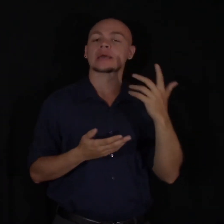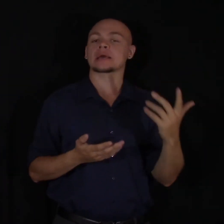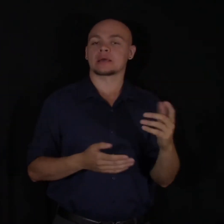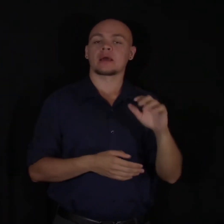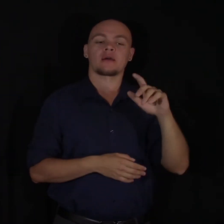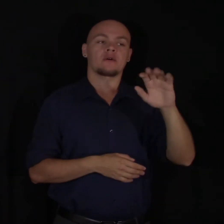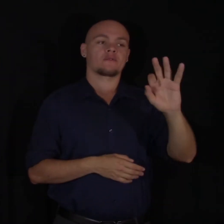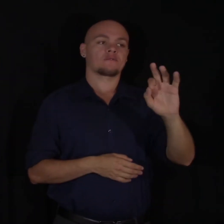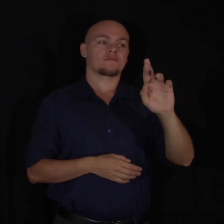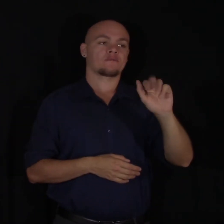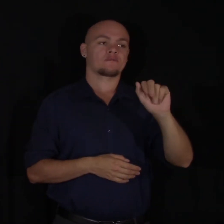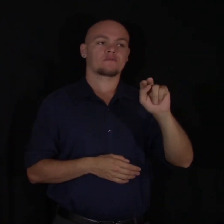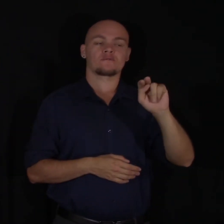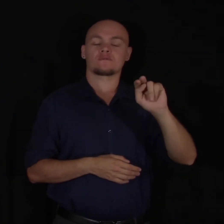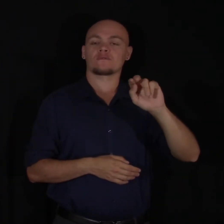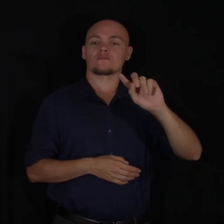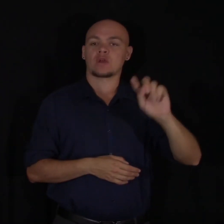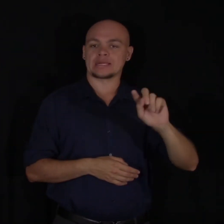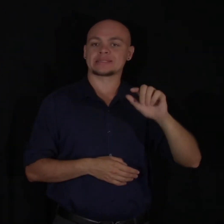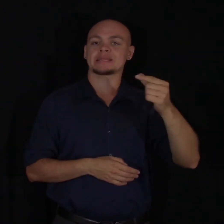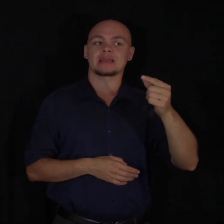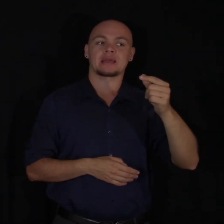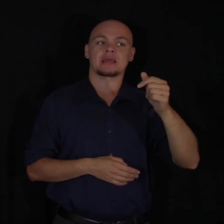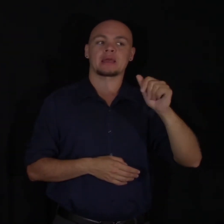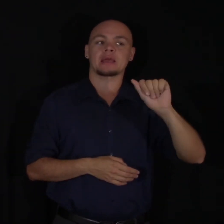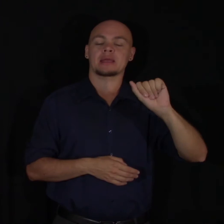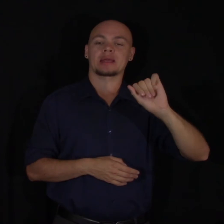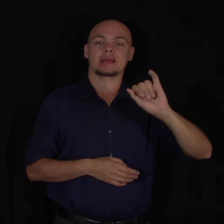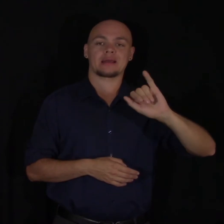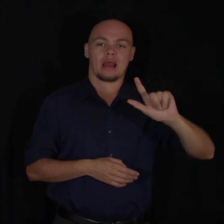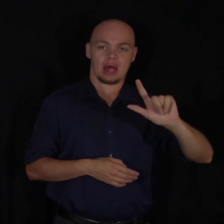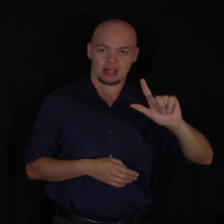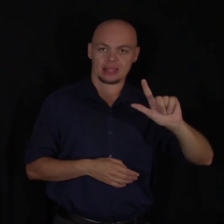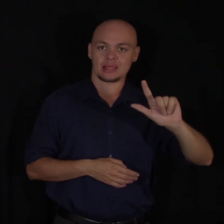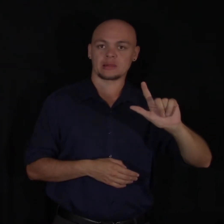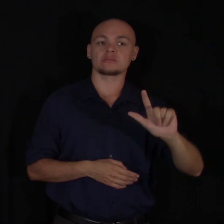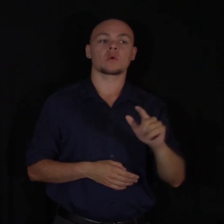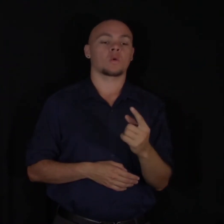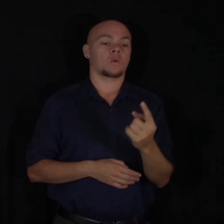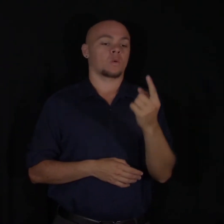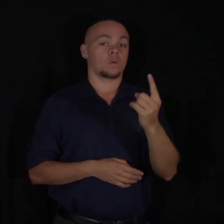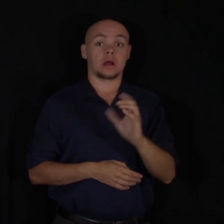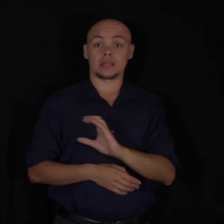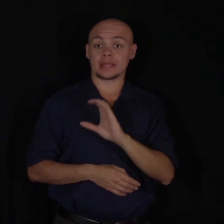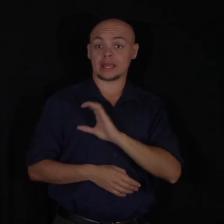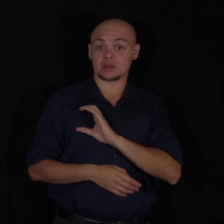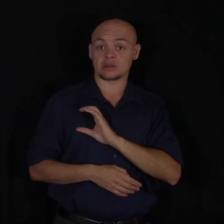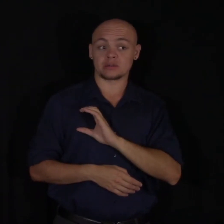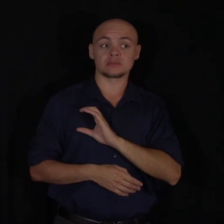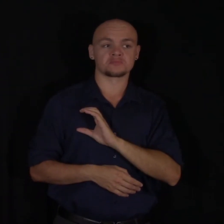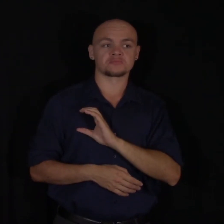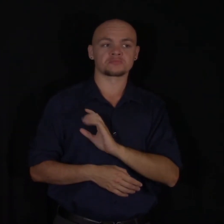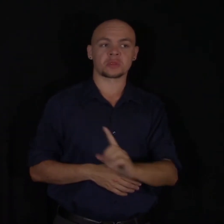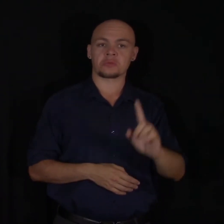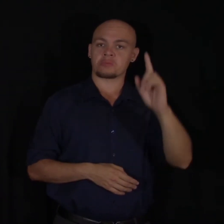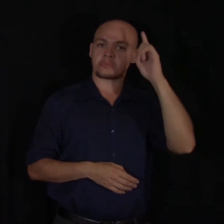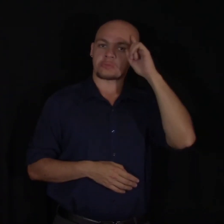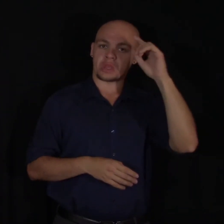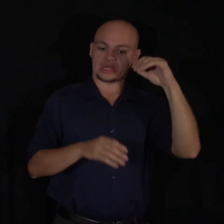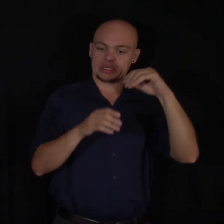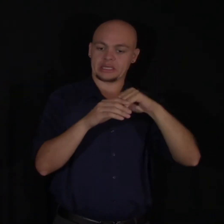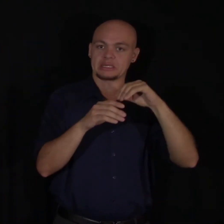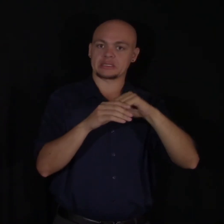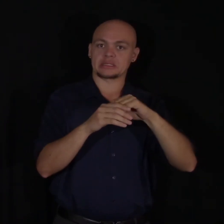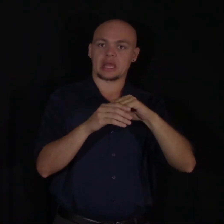Gall, where he theorized that one's characteristics or traits were based on the distances found between